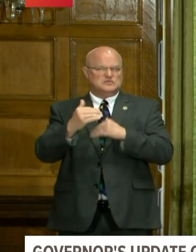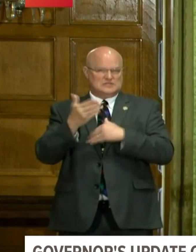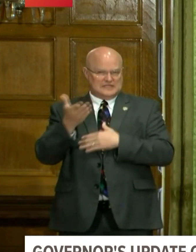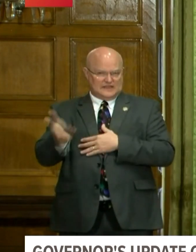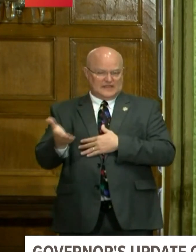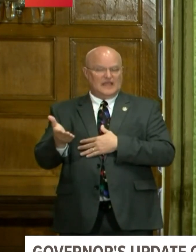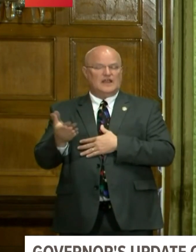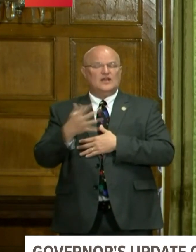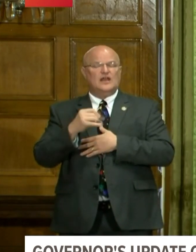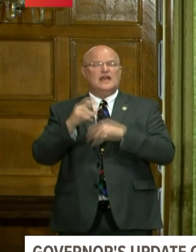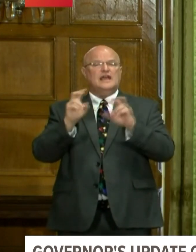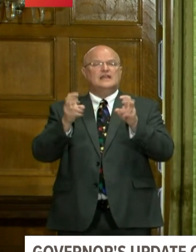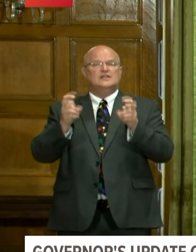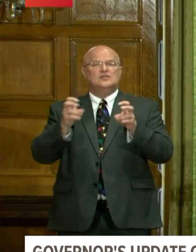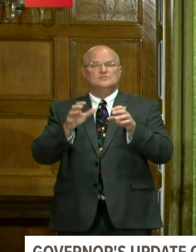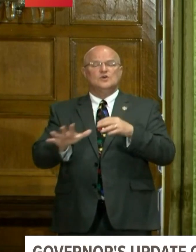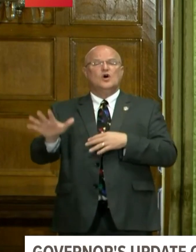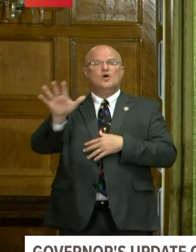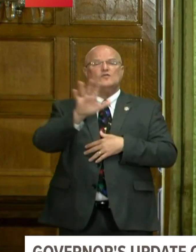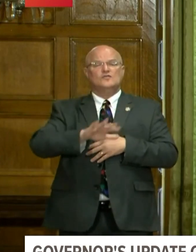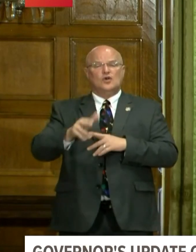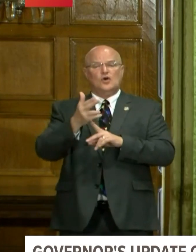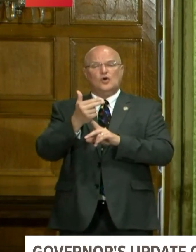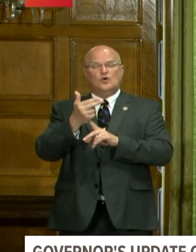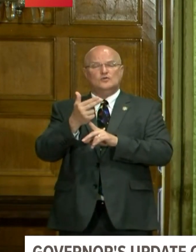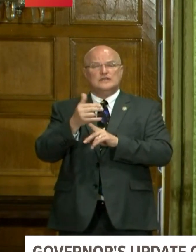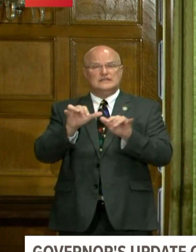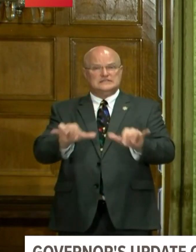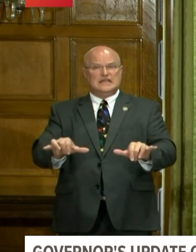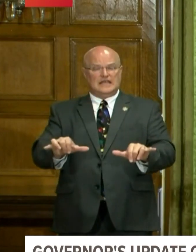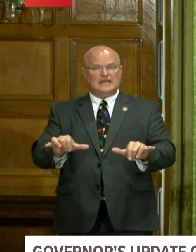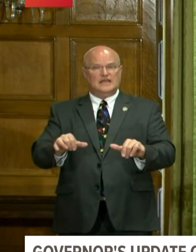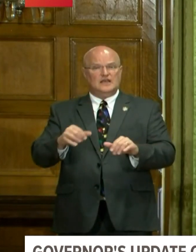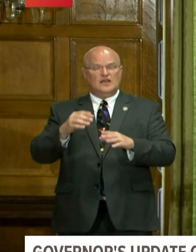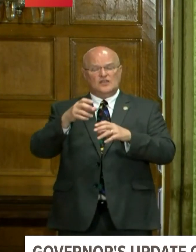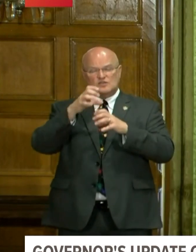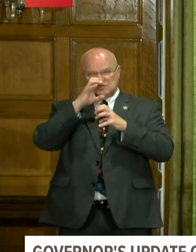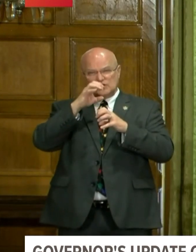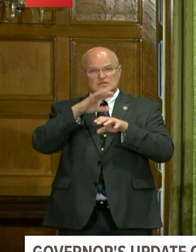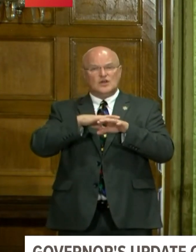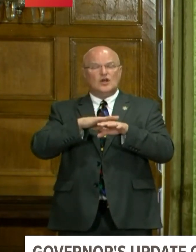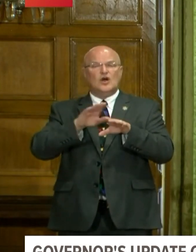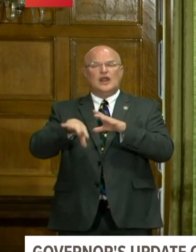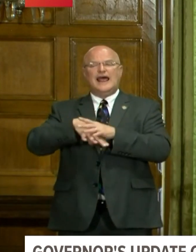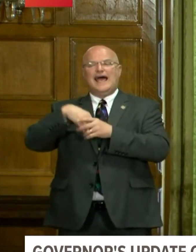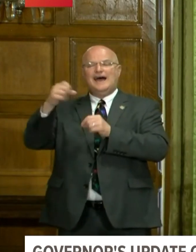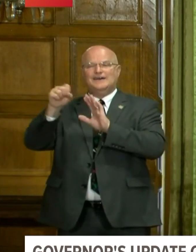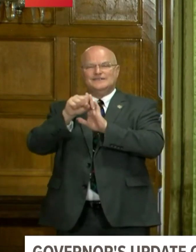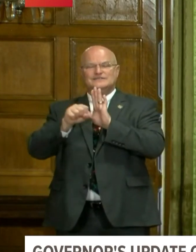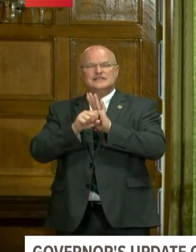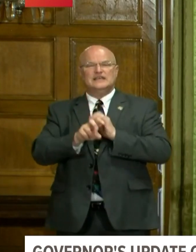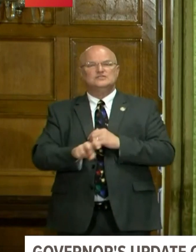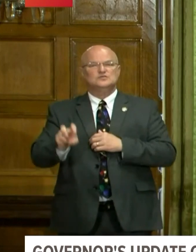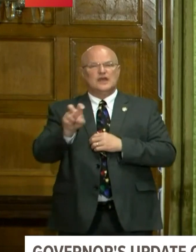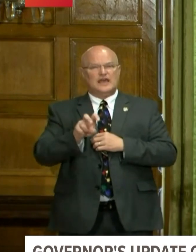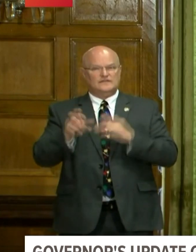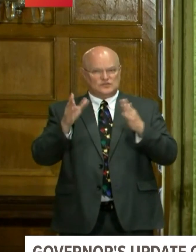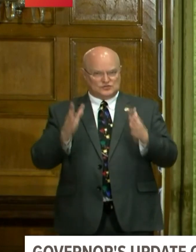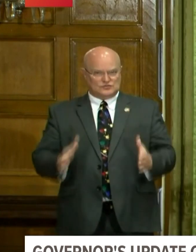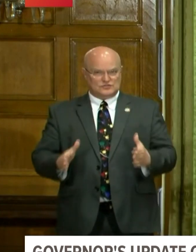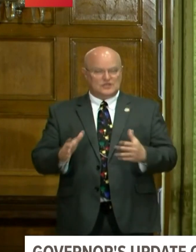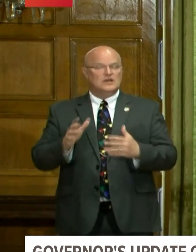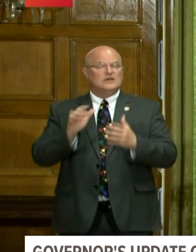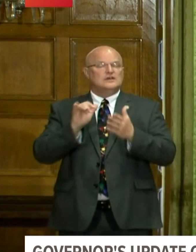restrictions there. In terms of overall hotel lodging, the restrictions are on out-of-state travelers,